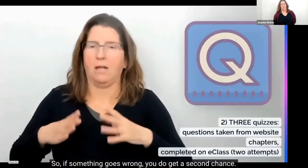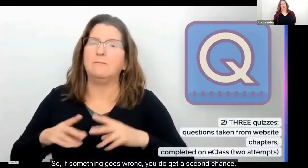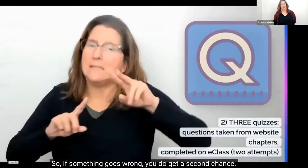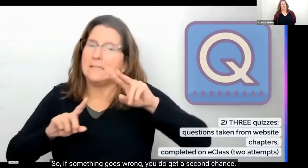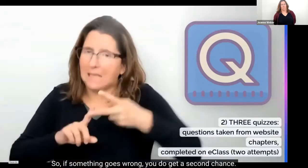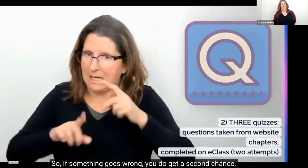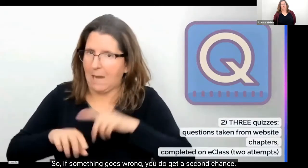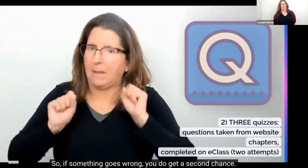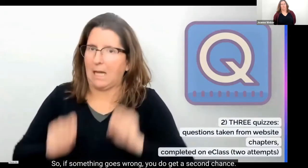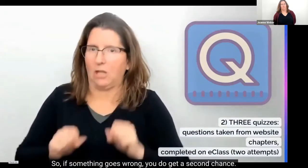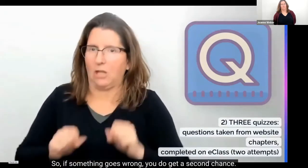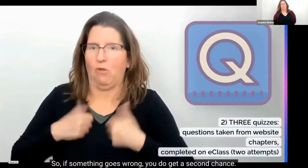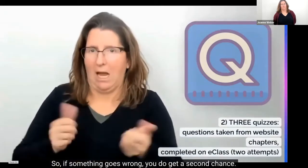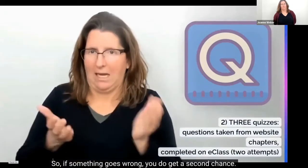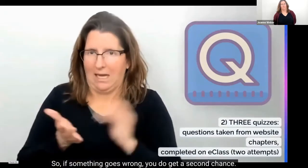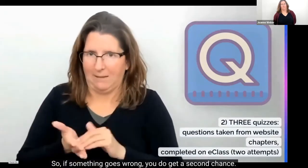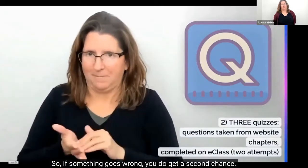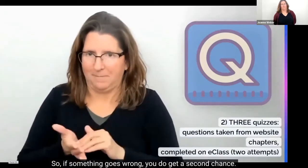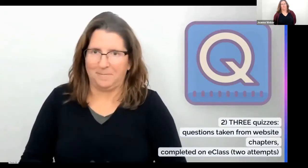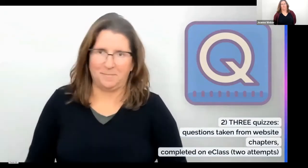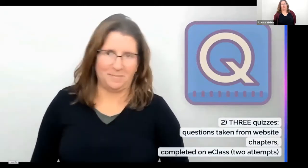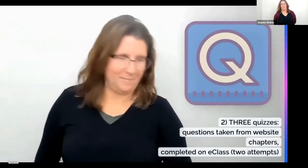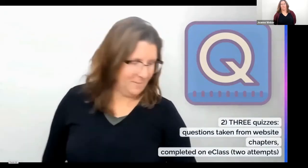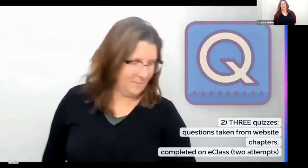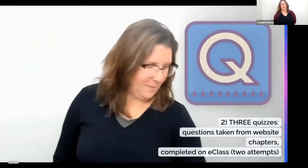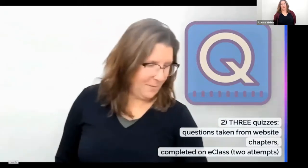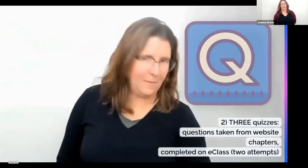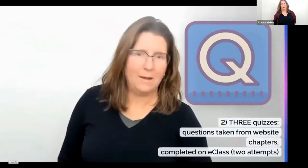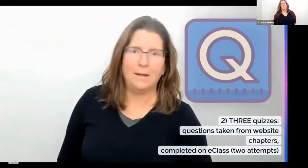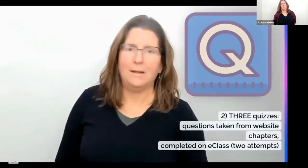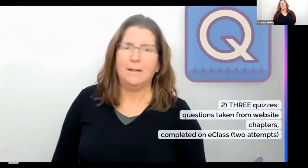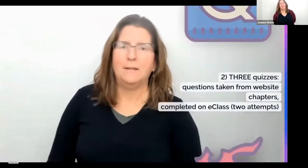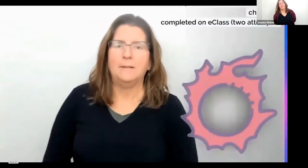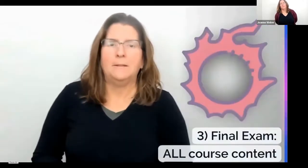So if something goes wrong, you do get a second chance.